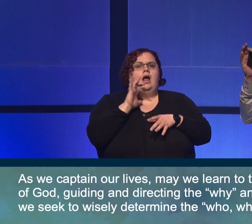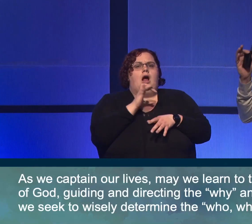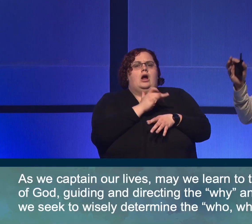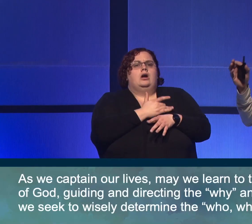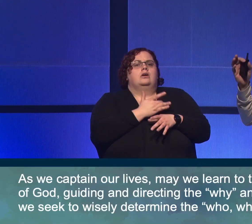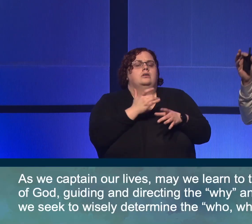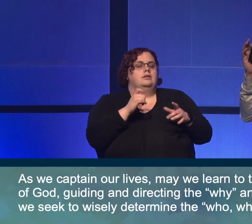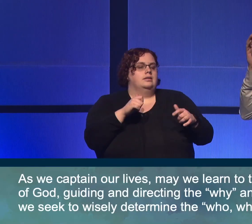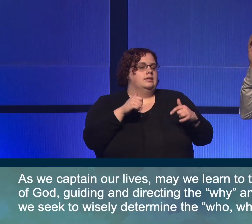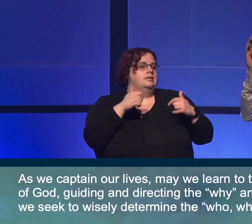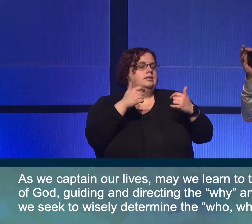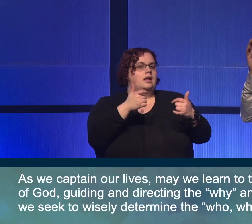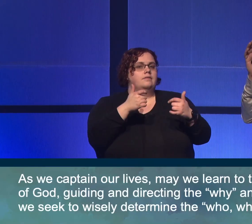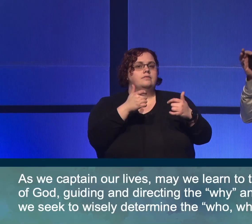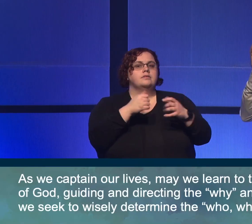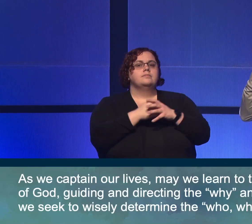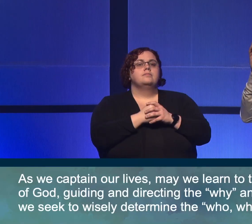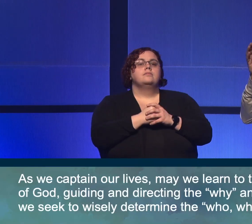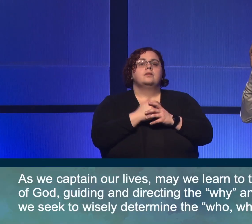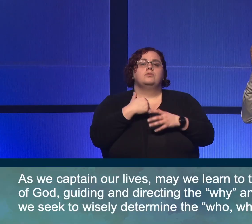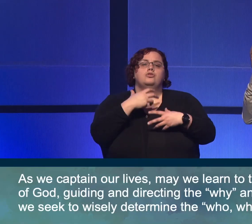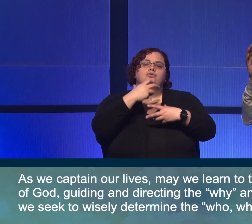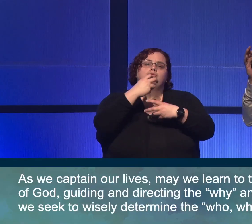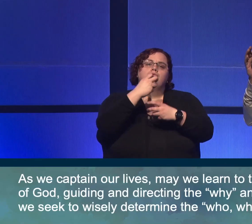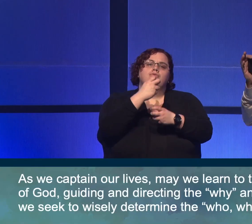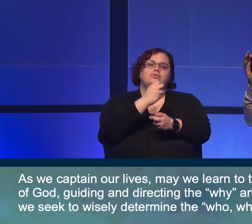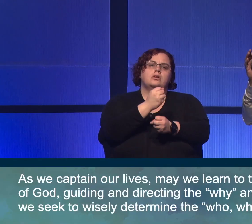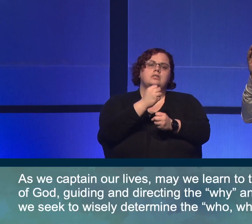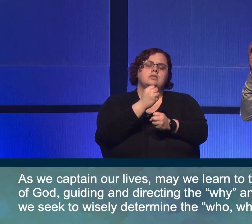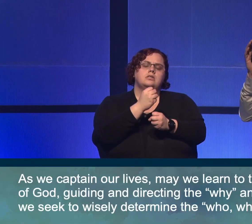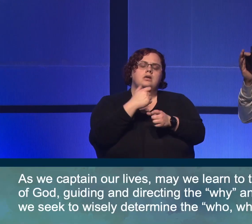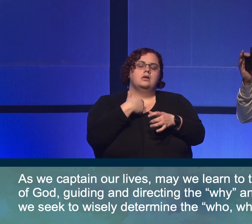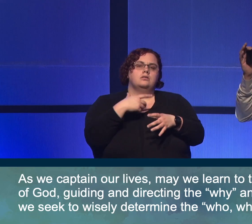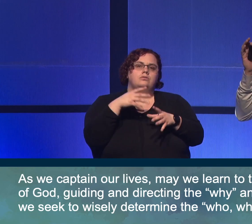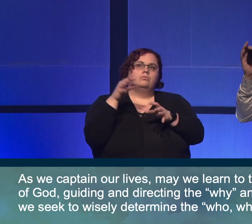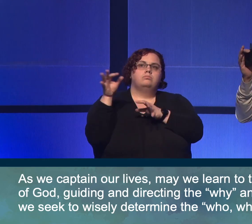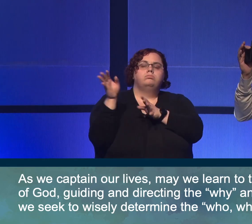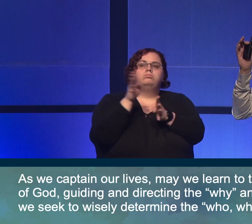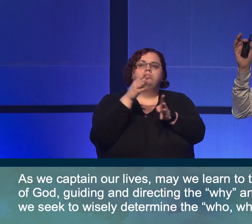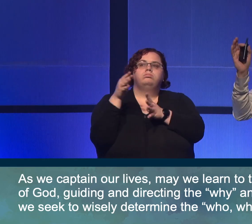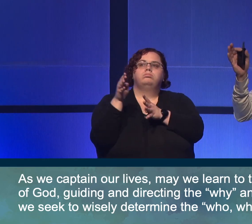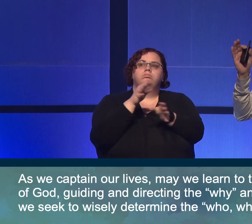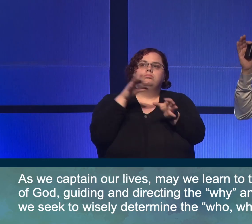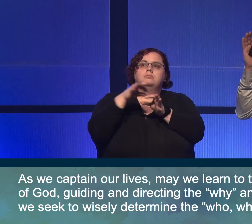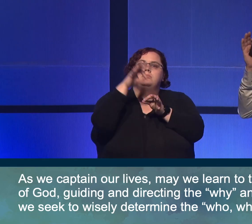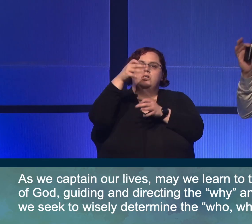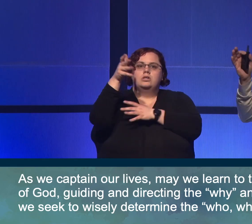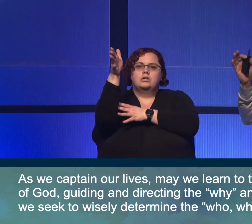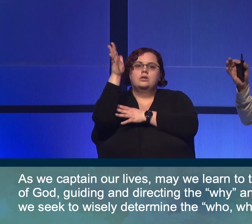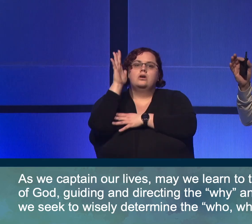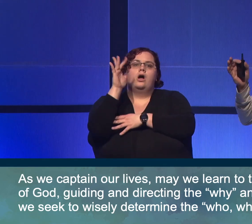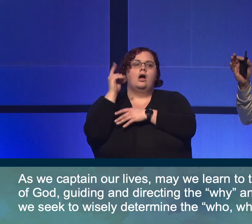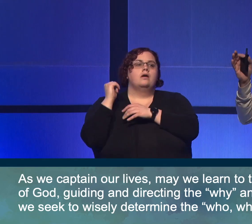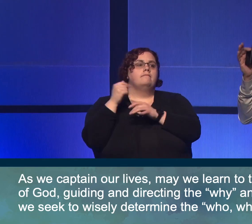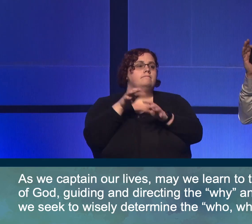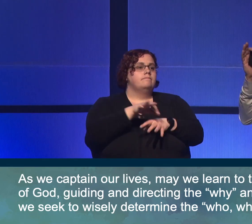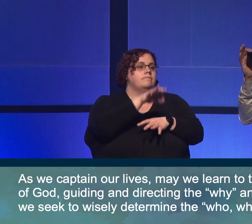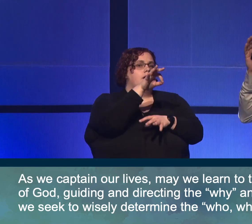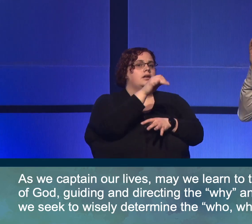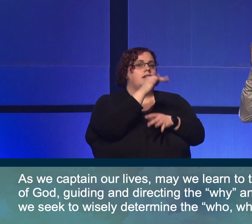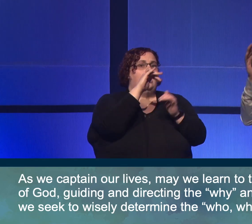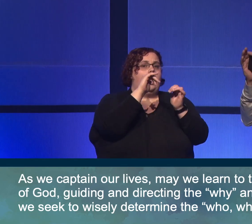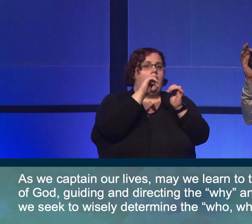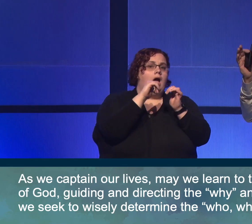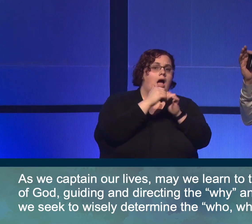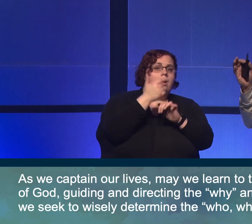us captain our lives, may we learn to trust the winds of the Spirit of God, guiding and directing the why and the how of our lives as we